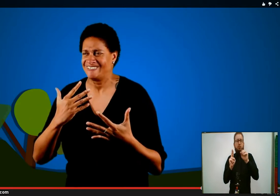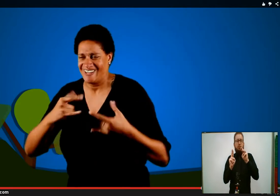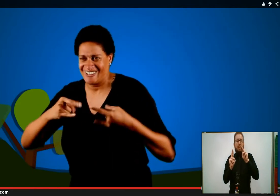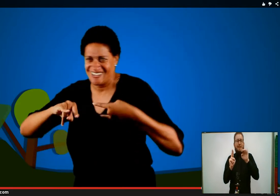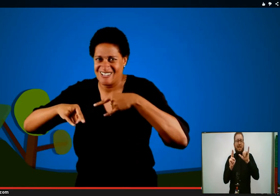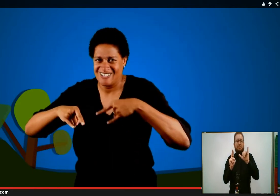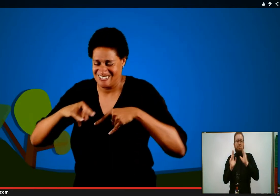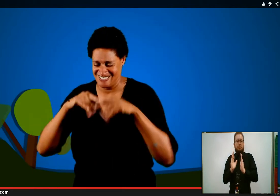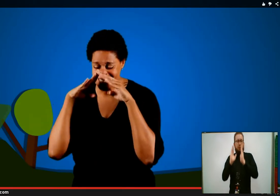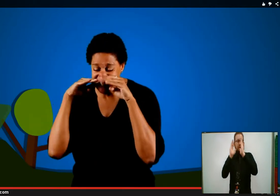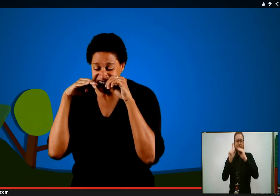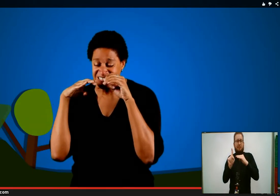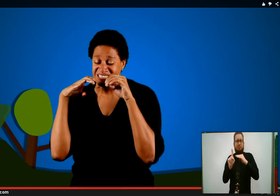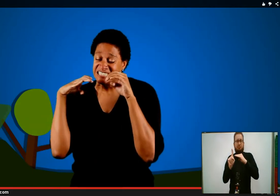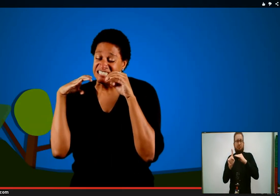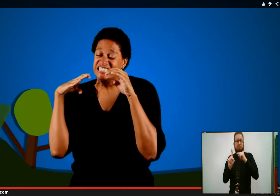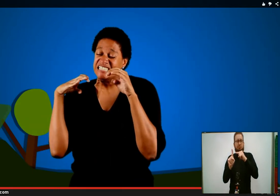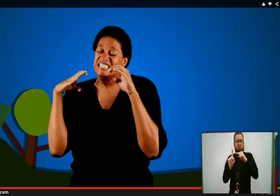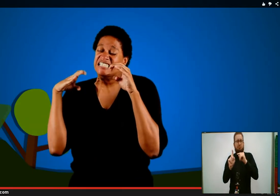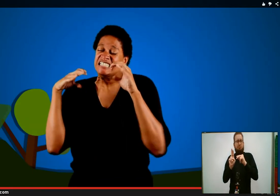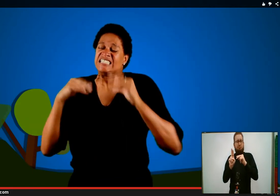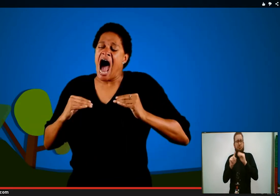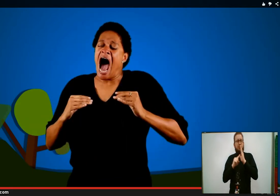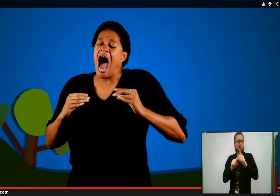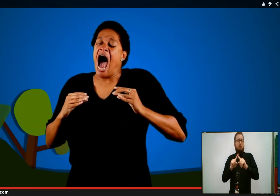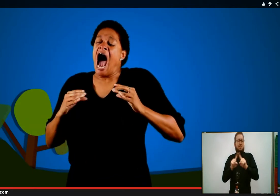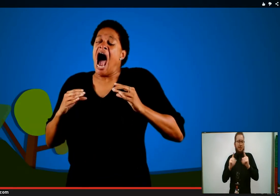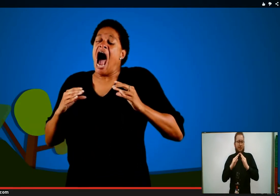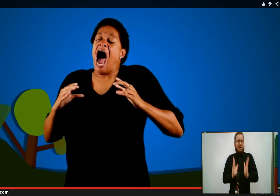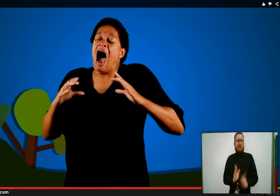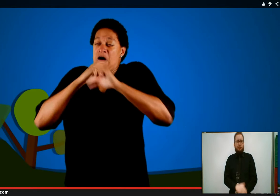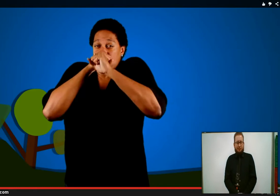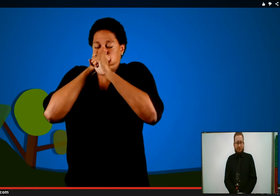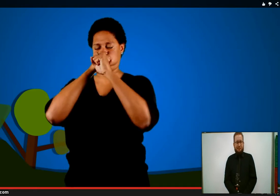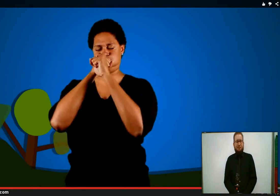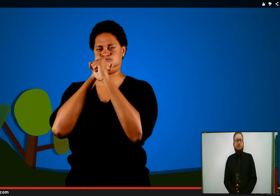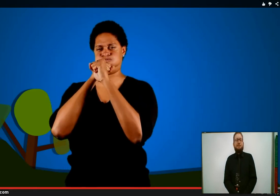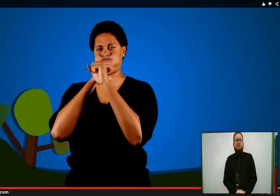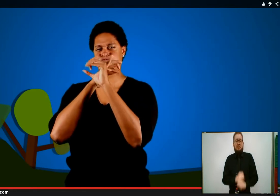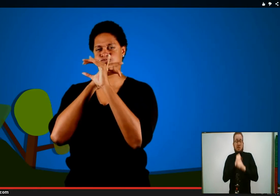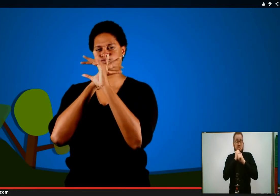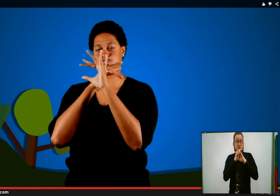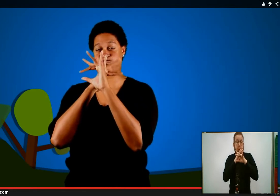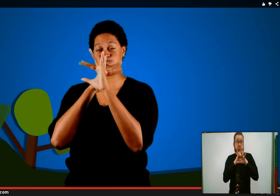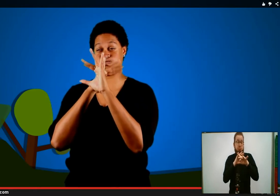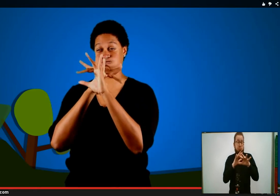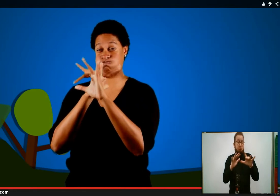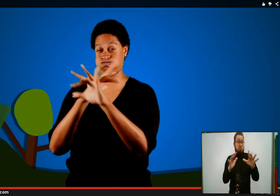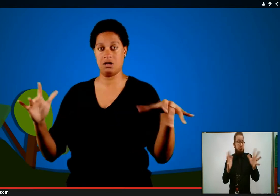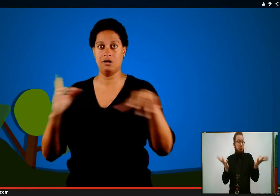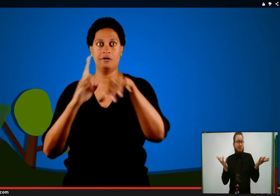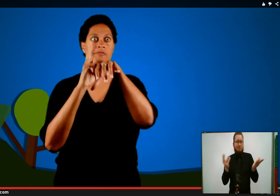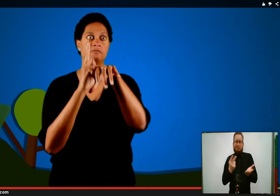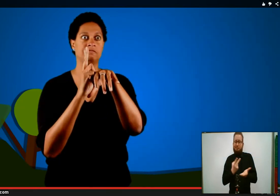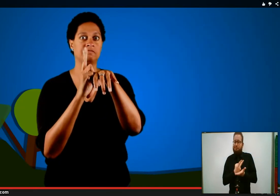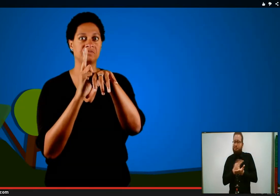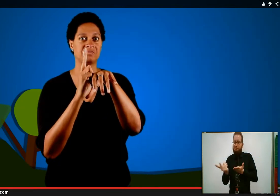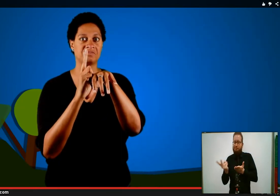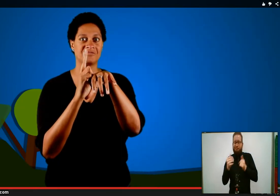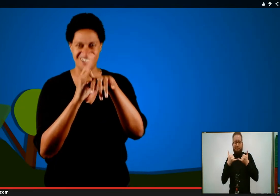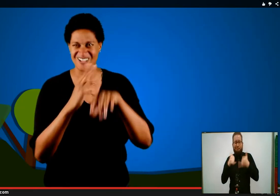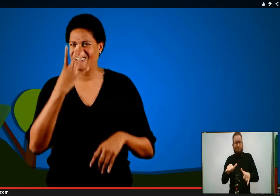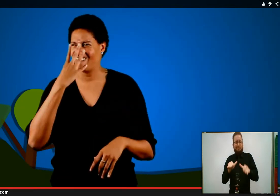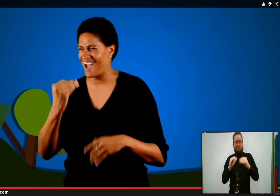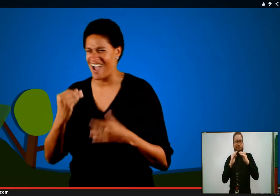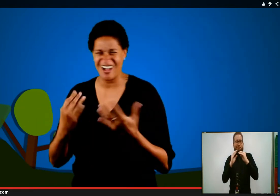They use this classifier here for the chimney. They use the two fingers there, that shows it's a different house. Again, that's